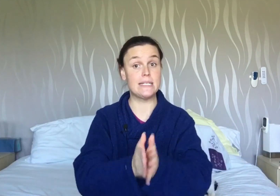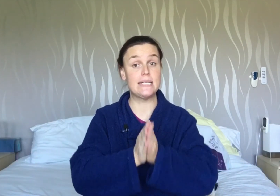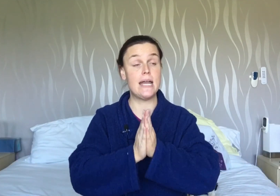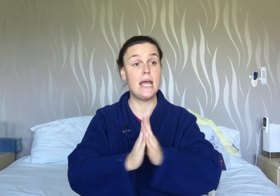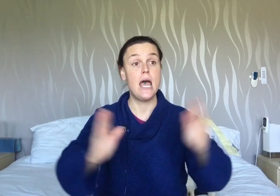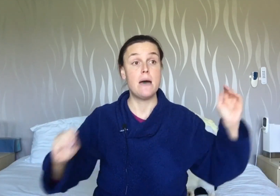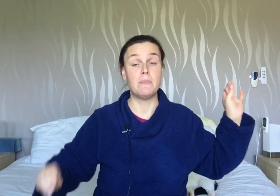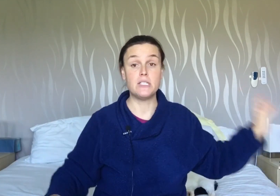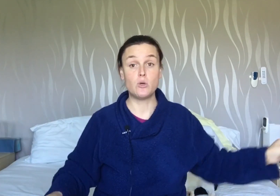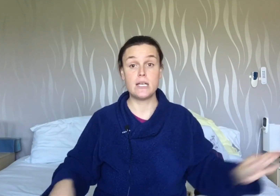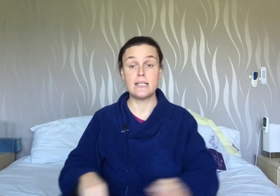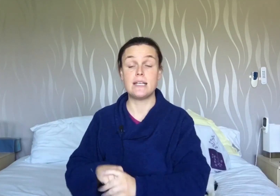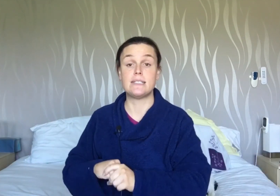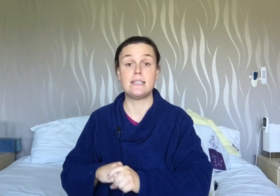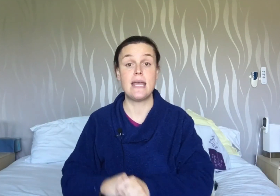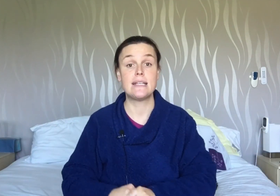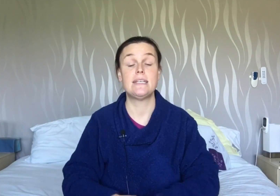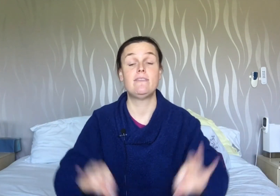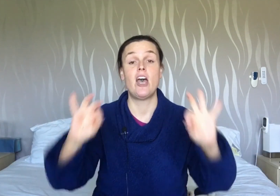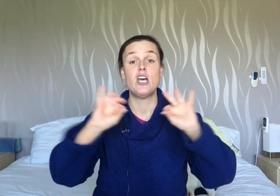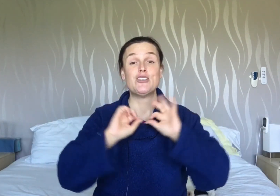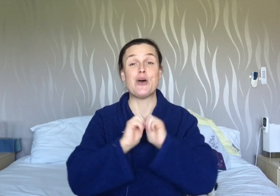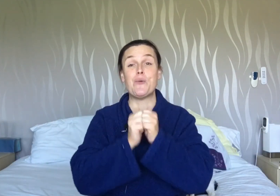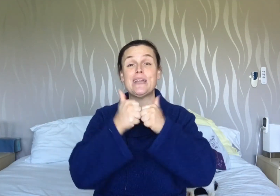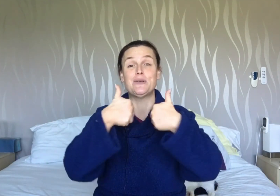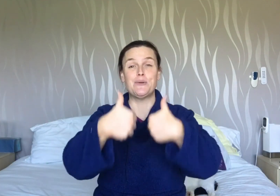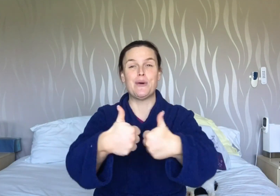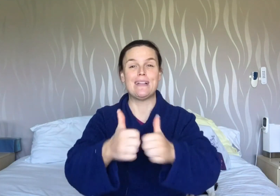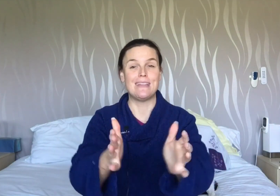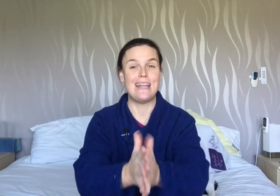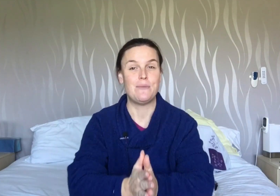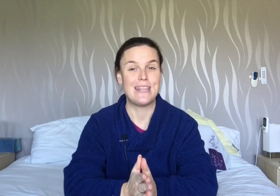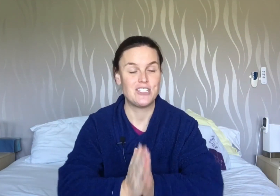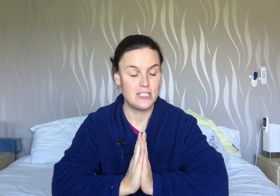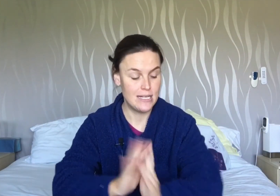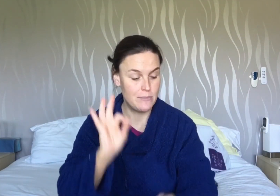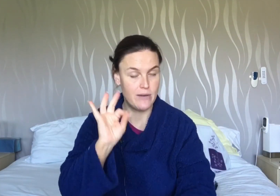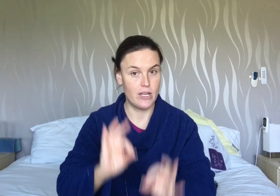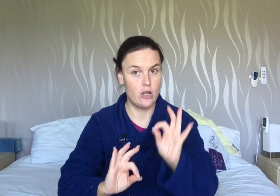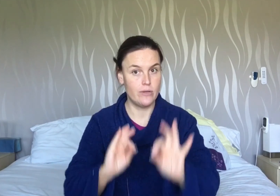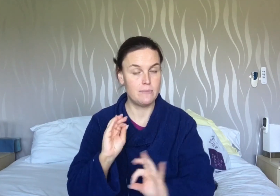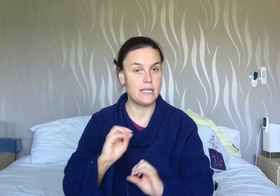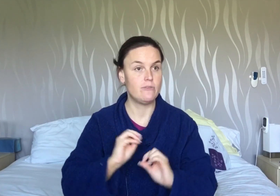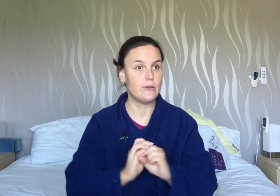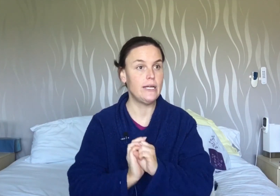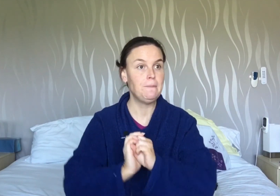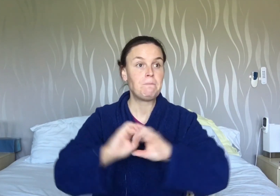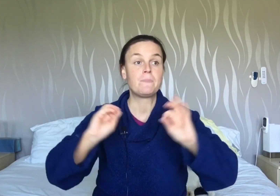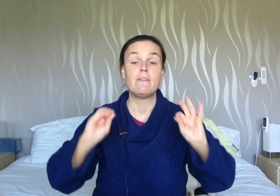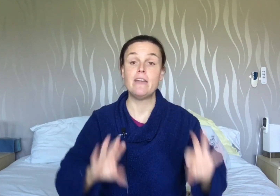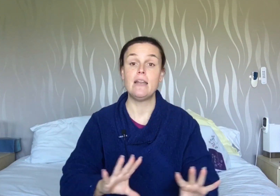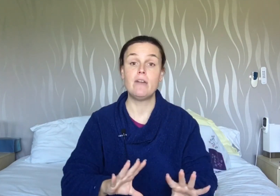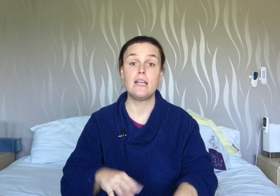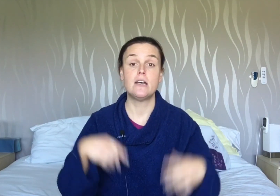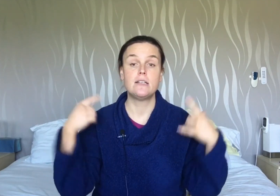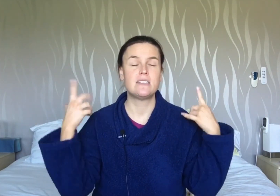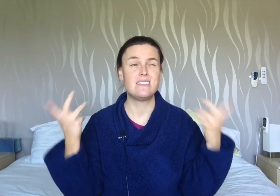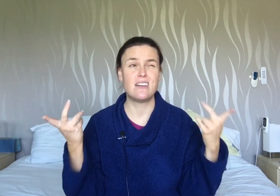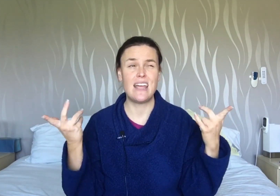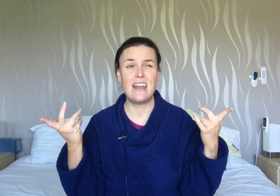done. My daughter has tested negative, so we're doing well. Anyway, that's just a little bit of a COVID update for you. Feeling really good. Still got a